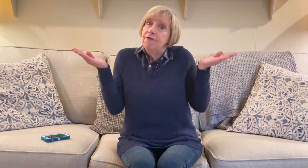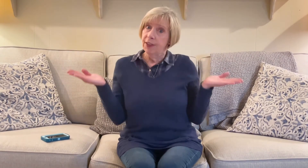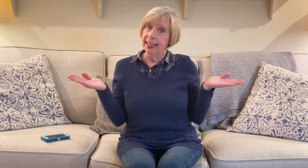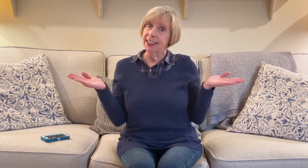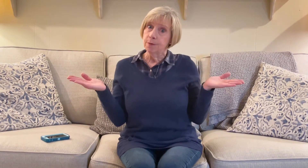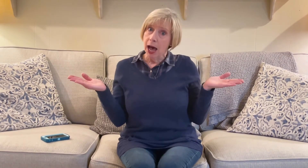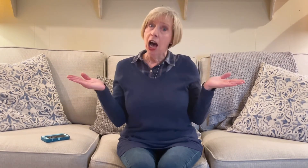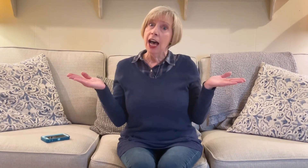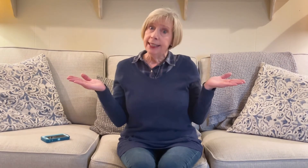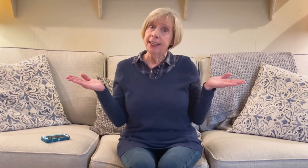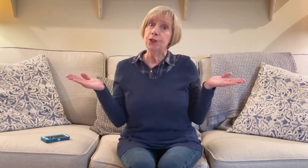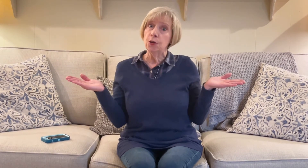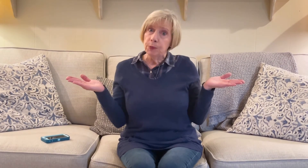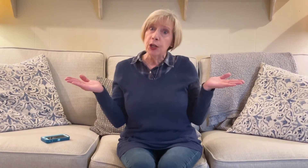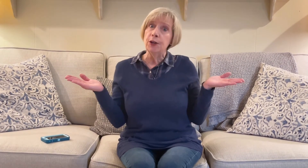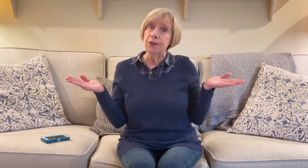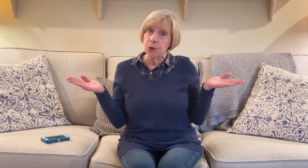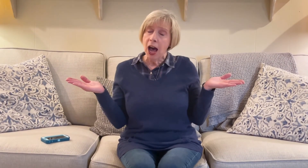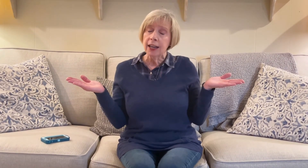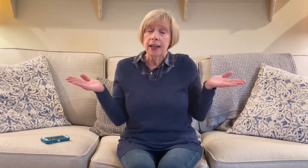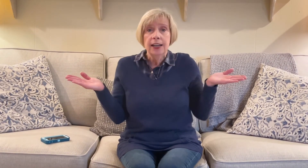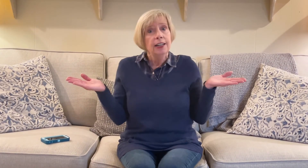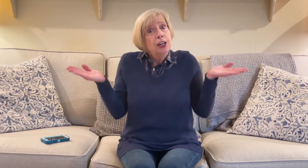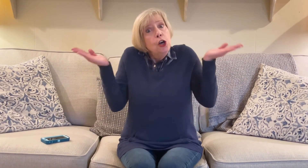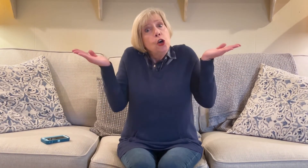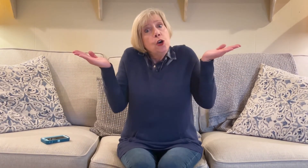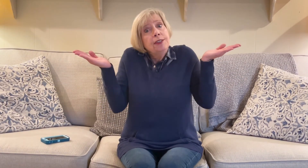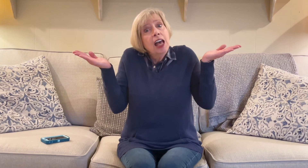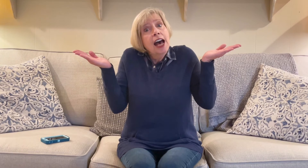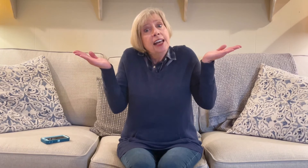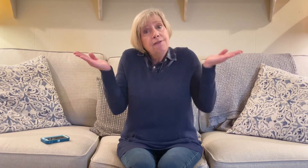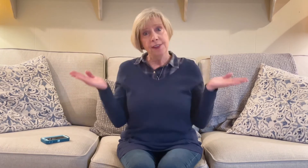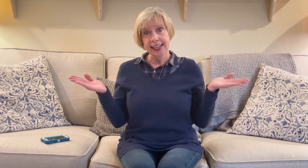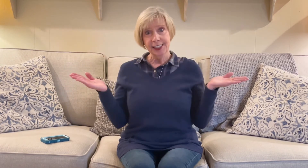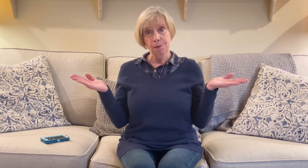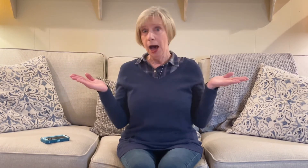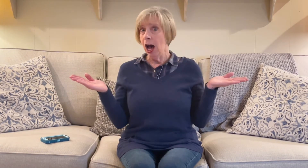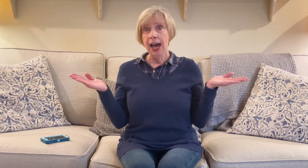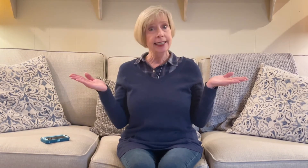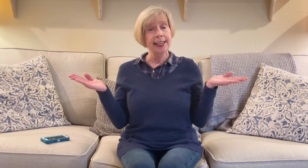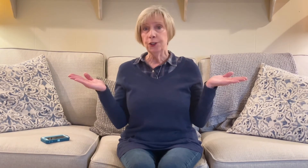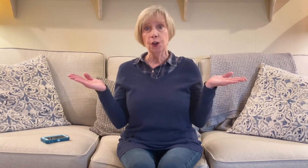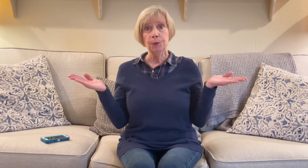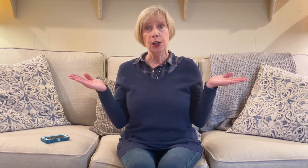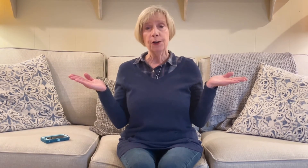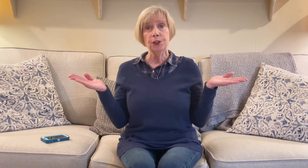to fix my little blue truck? Who's gonna fix my little blue